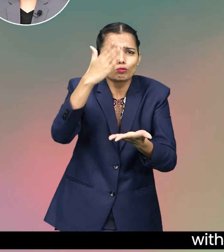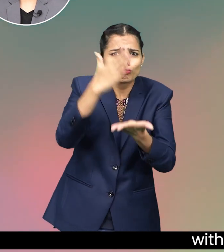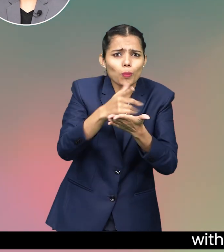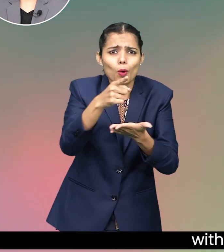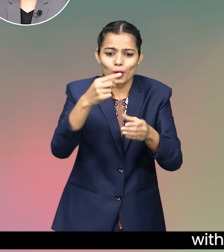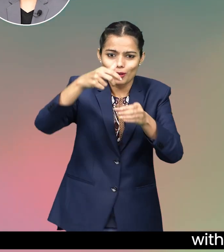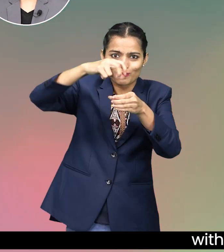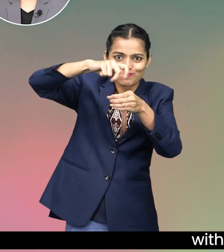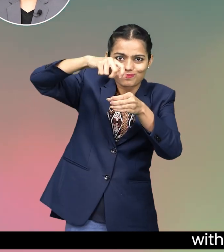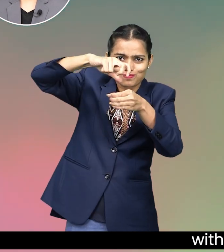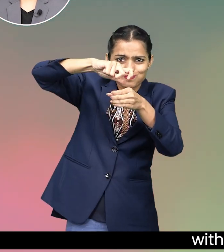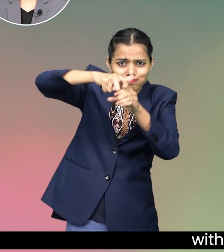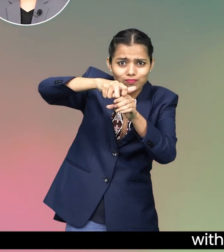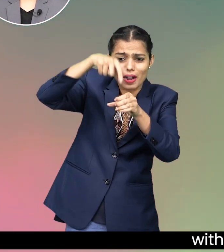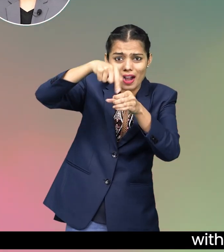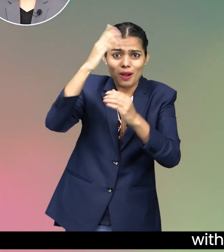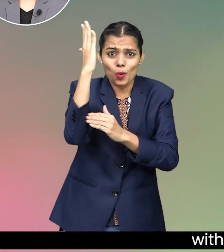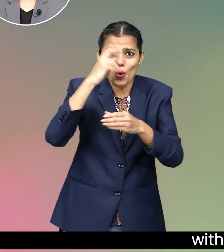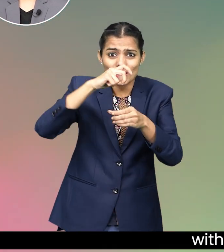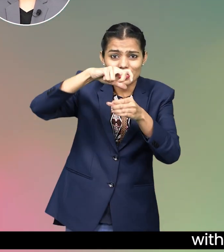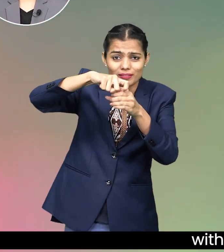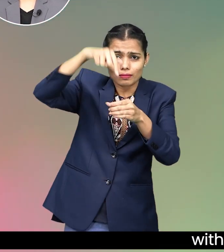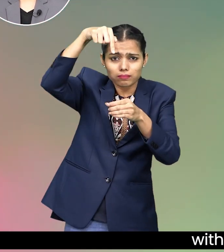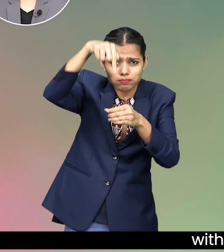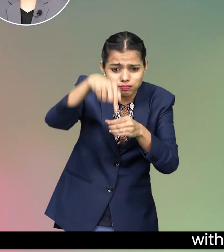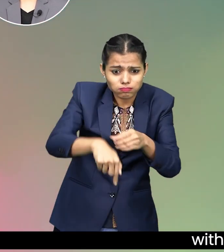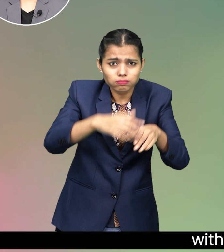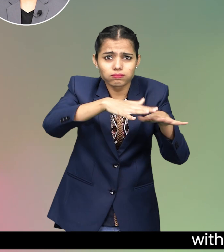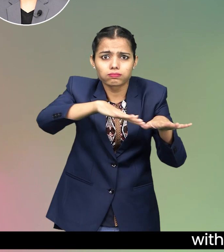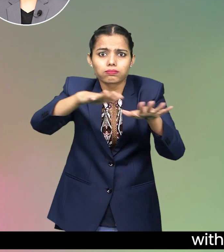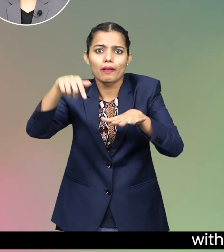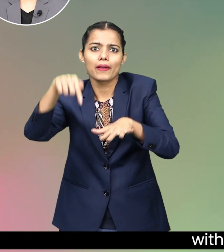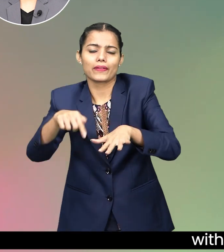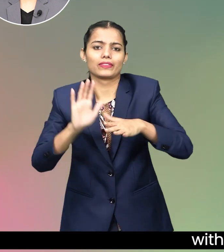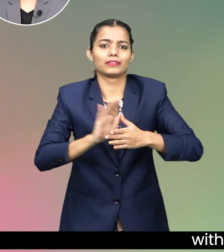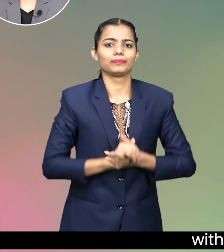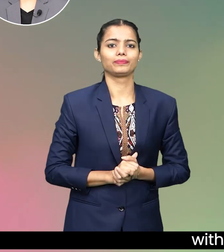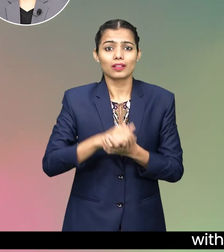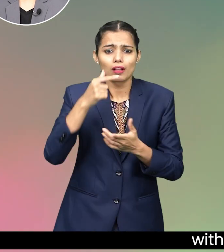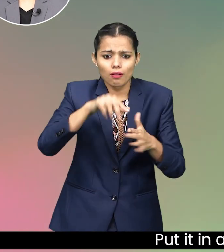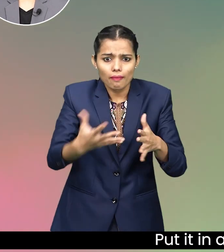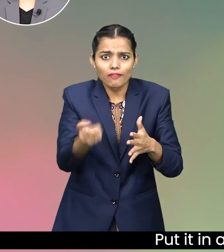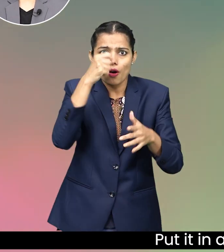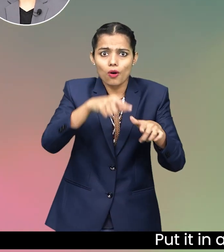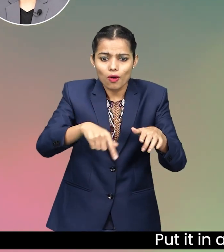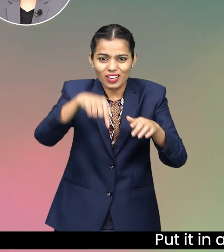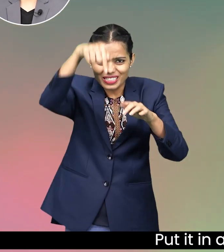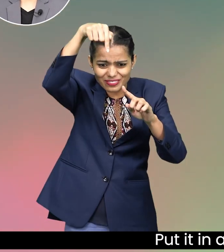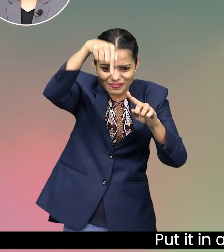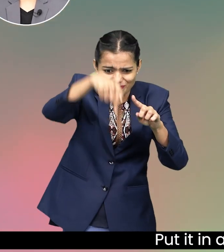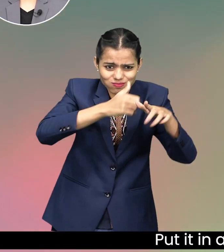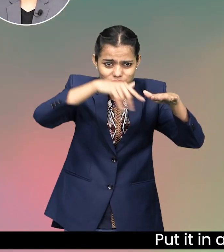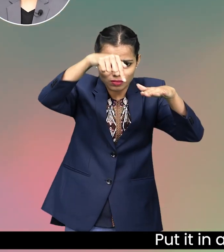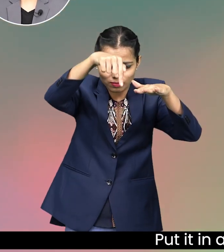stopper put in a bucket